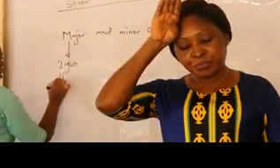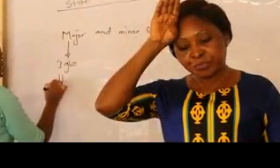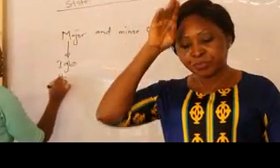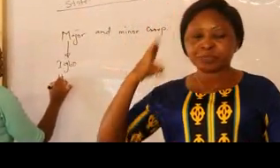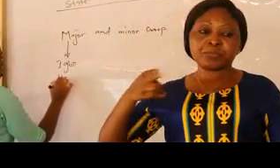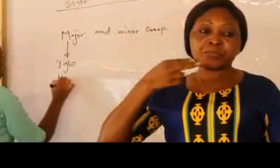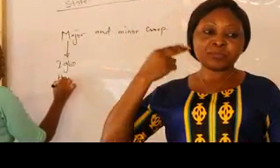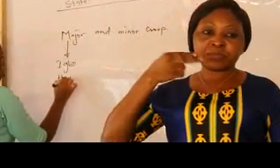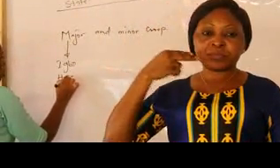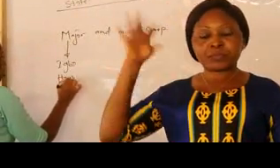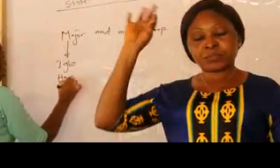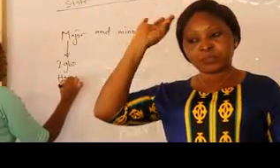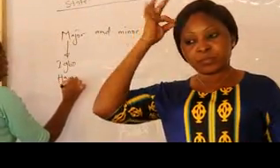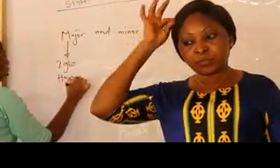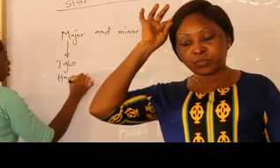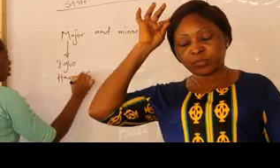Hausa, Fulani,